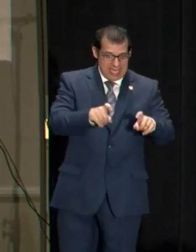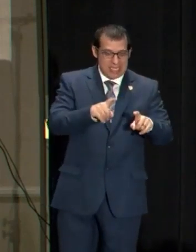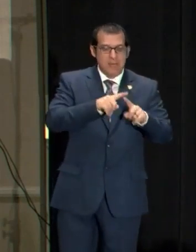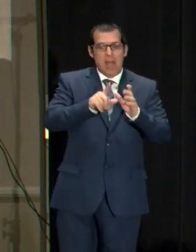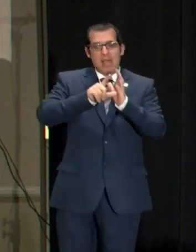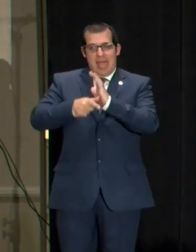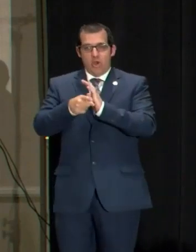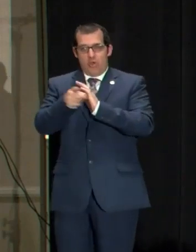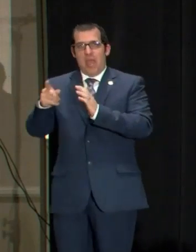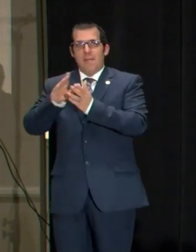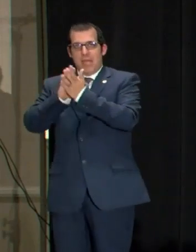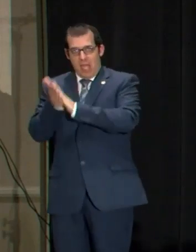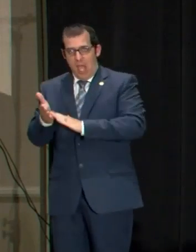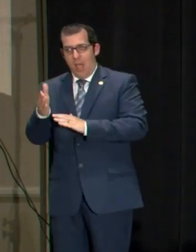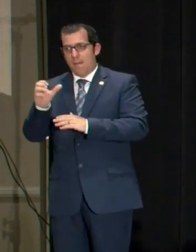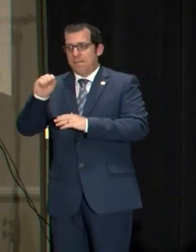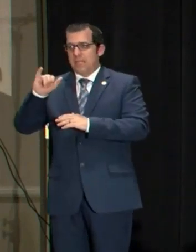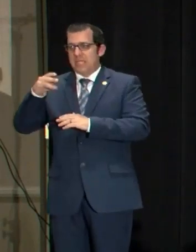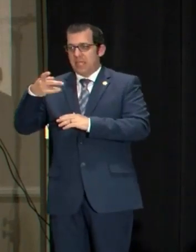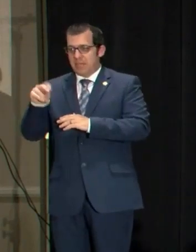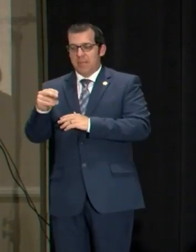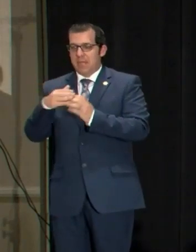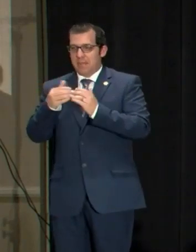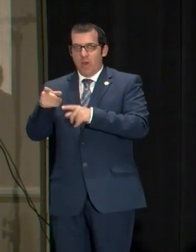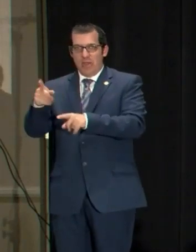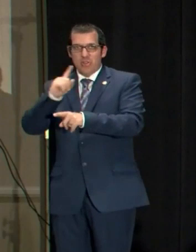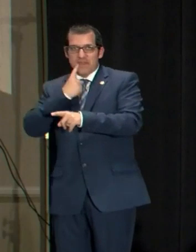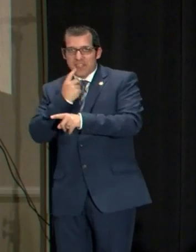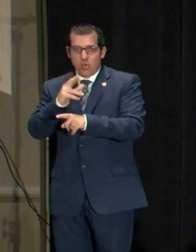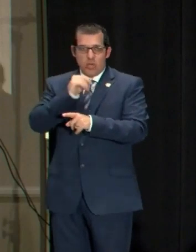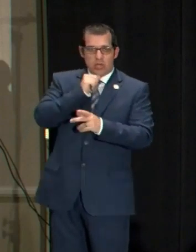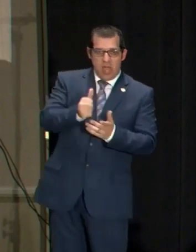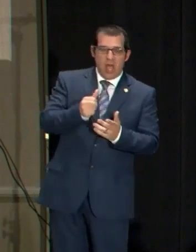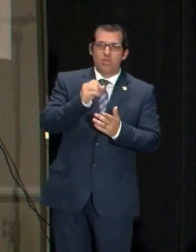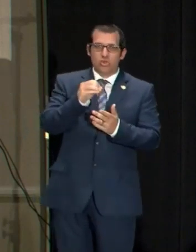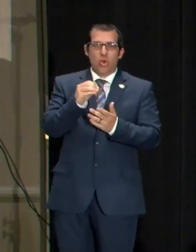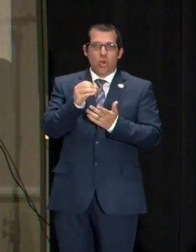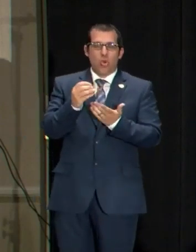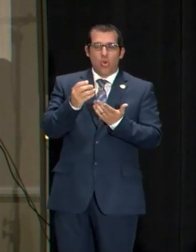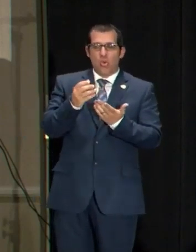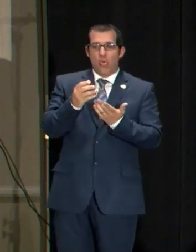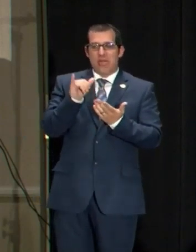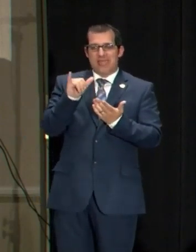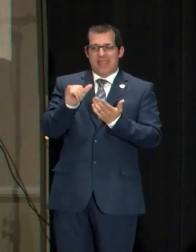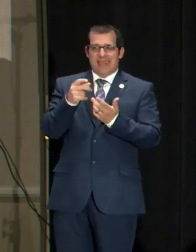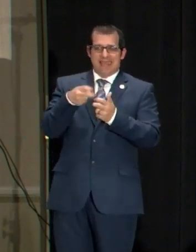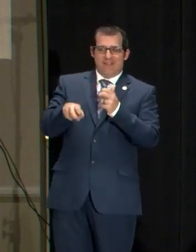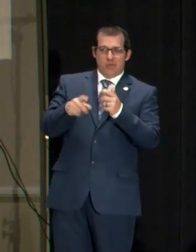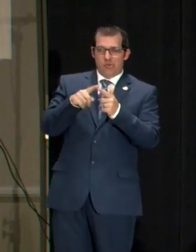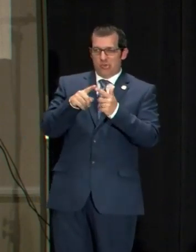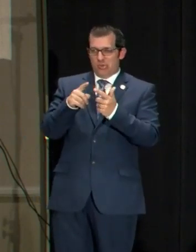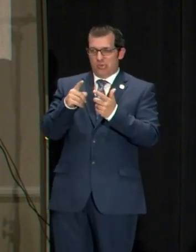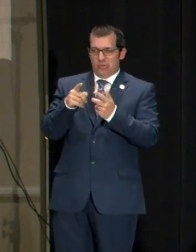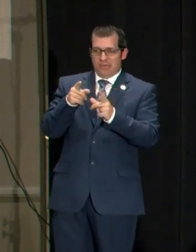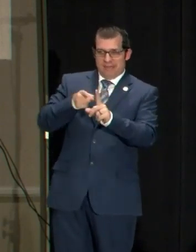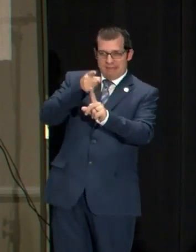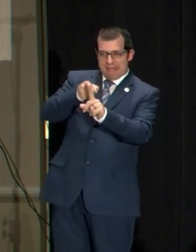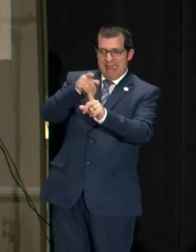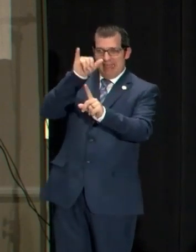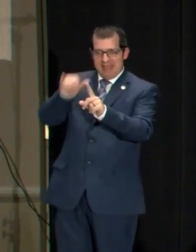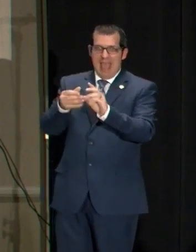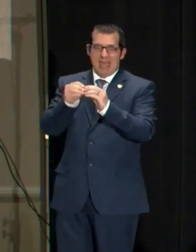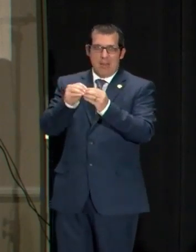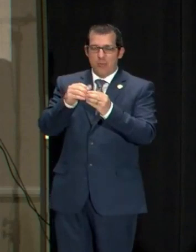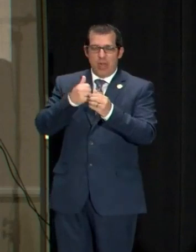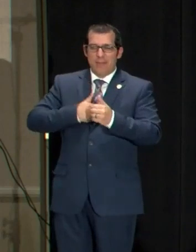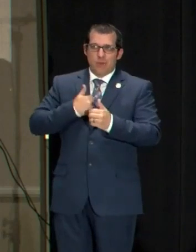develop symptoms, whether they're severe or not. So it's a little bit difficult to get at that number, and it kind of depends on how you count it.